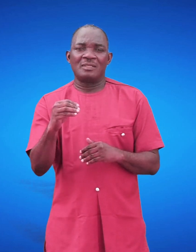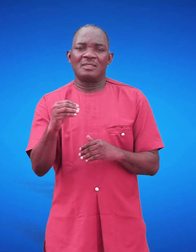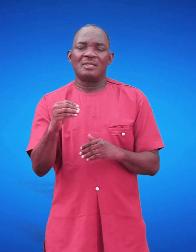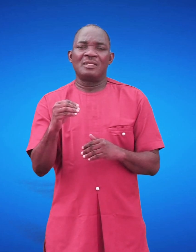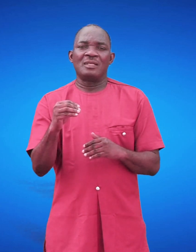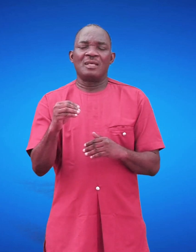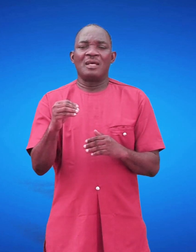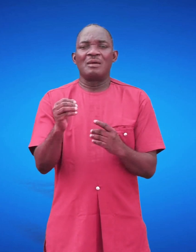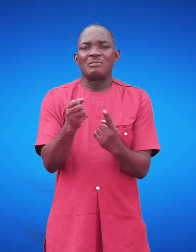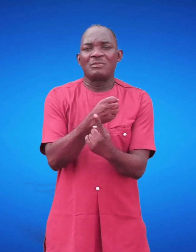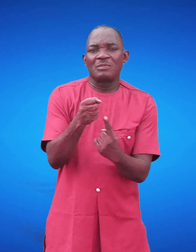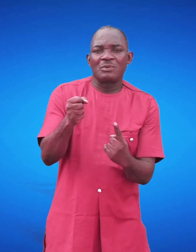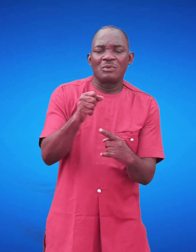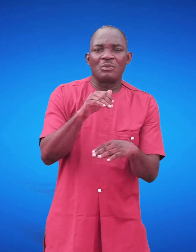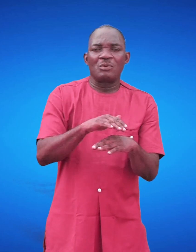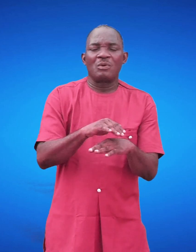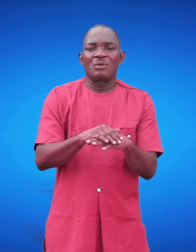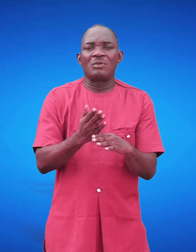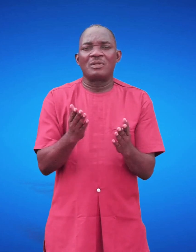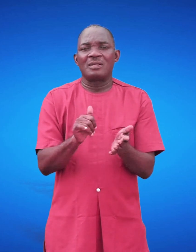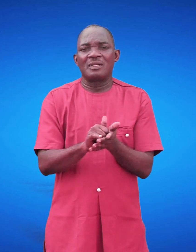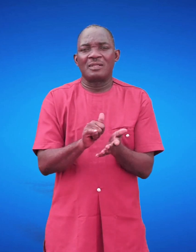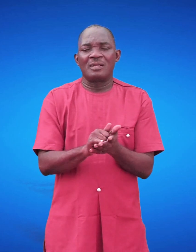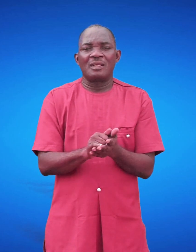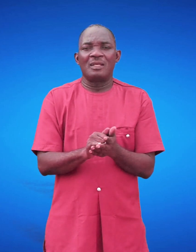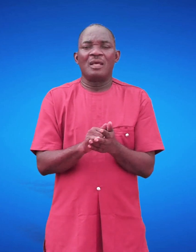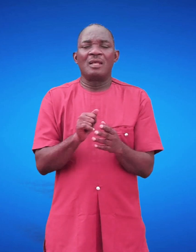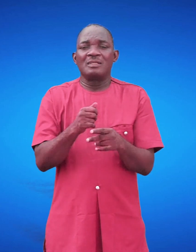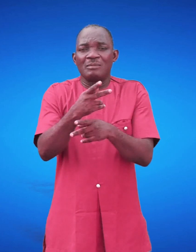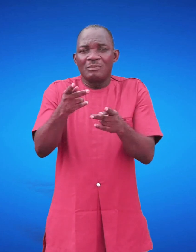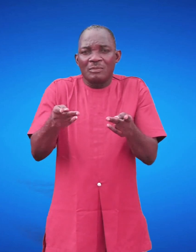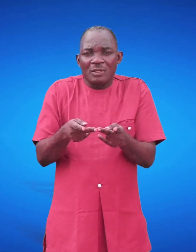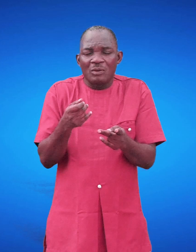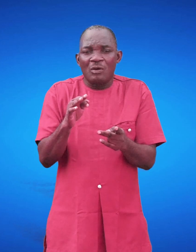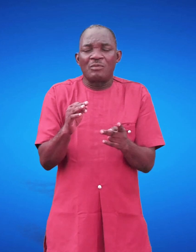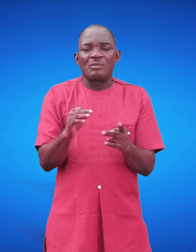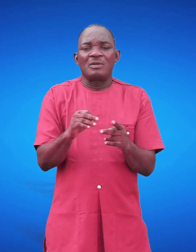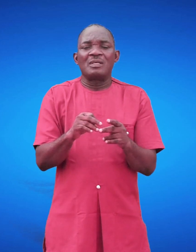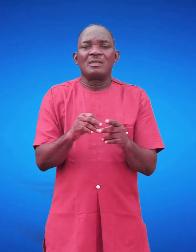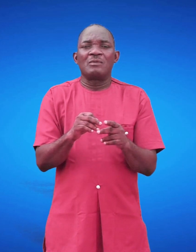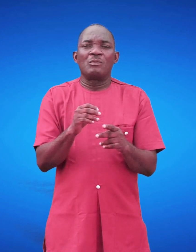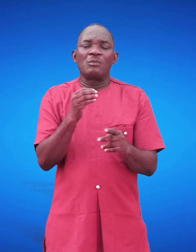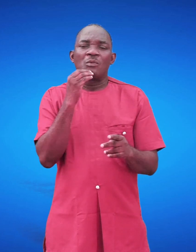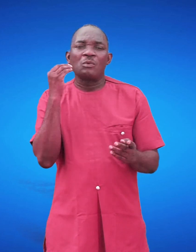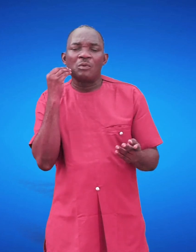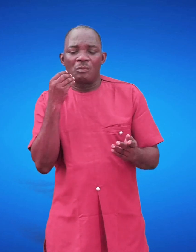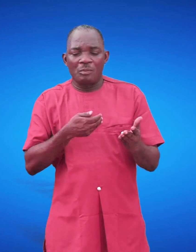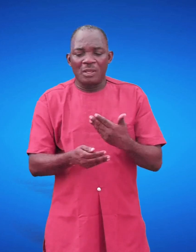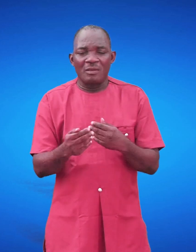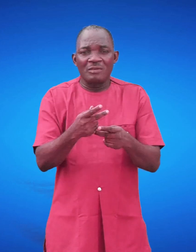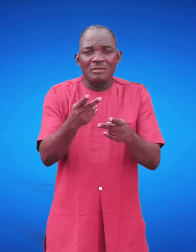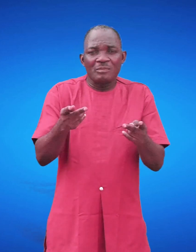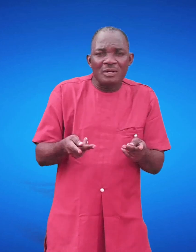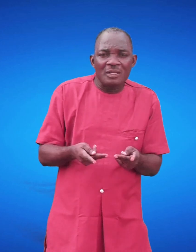prejudice on grounds of place of origin, birth